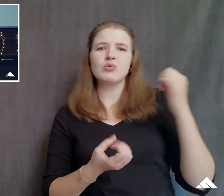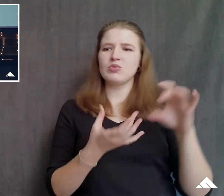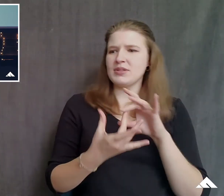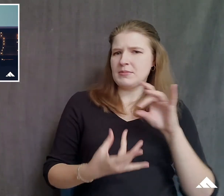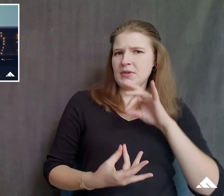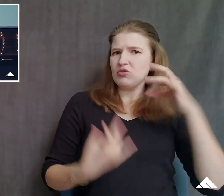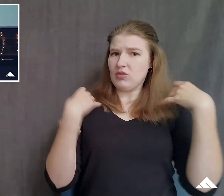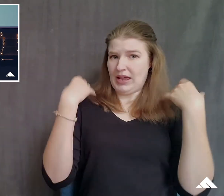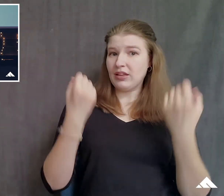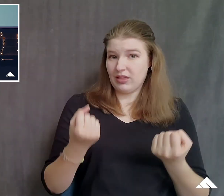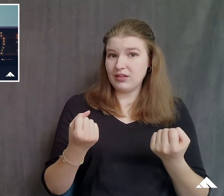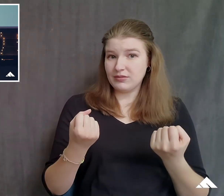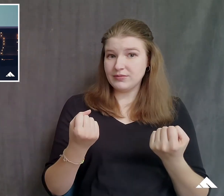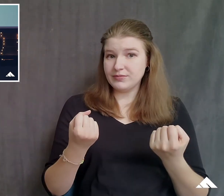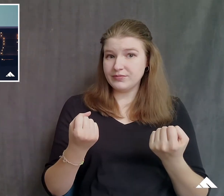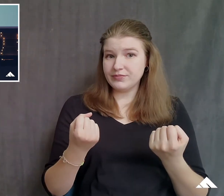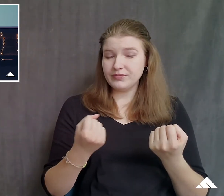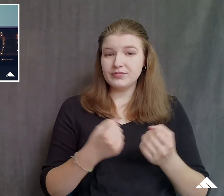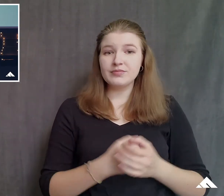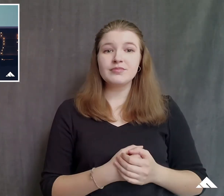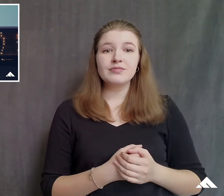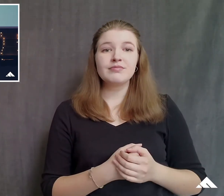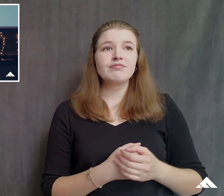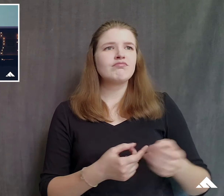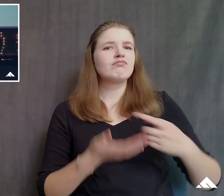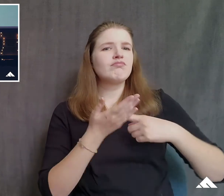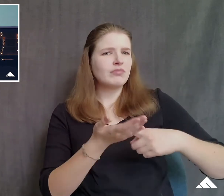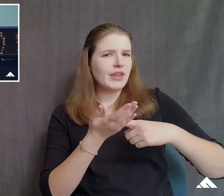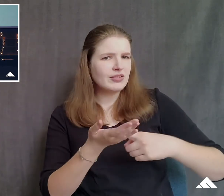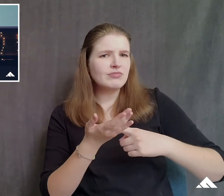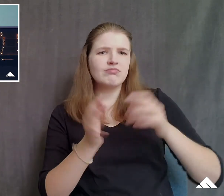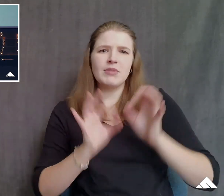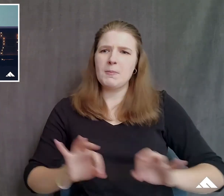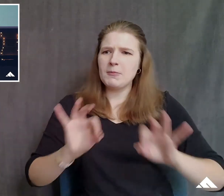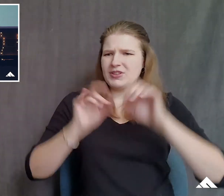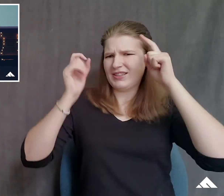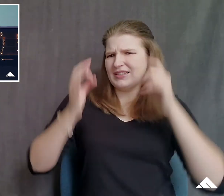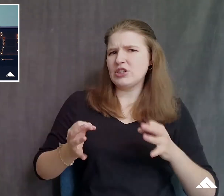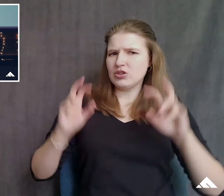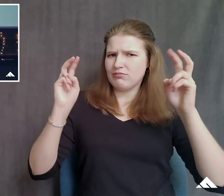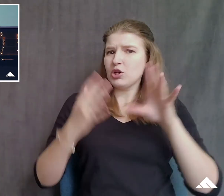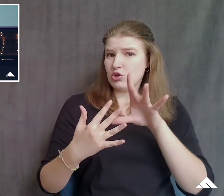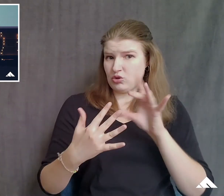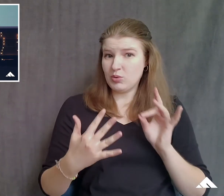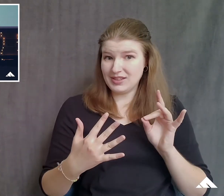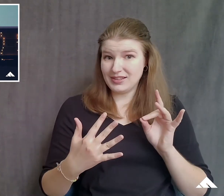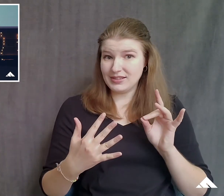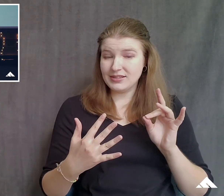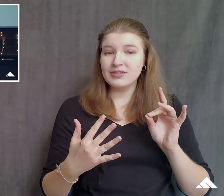spiritual health. We've been talking about important decisions, choices that you and